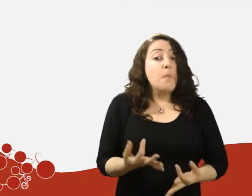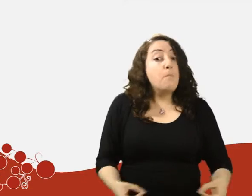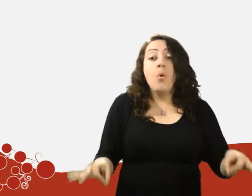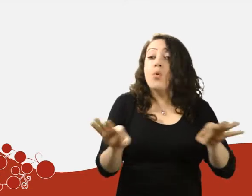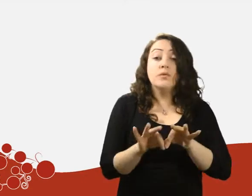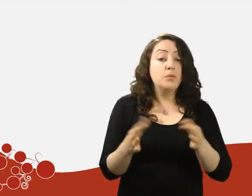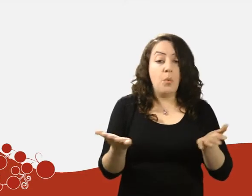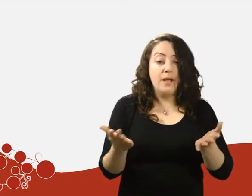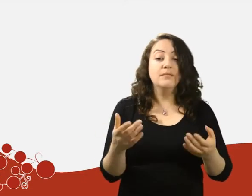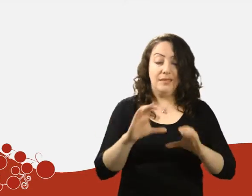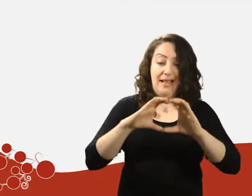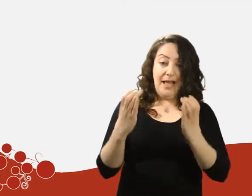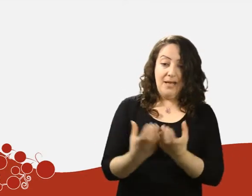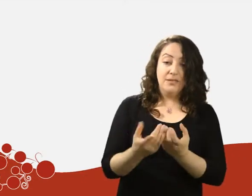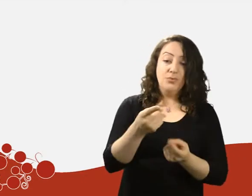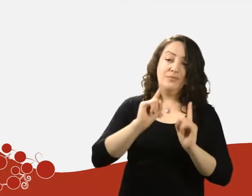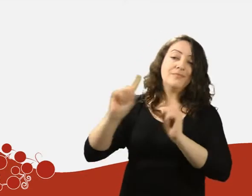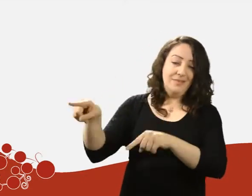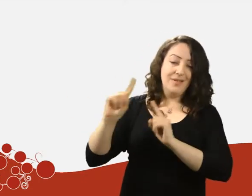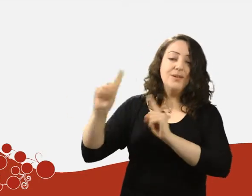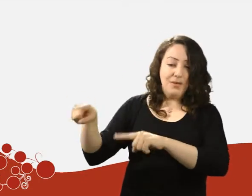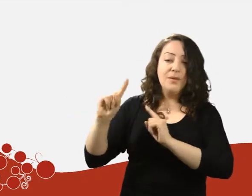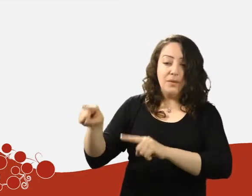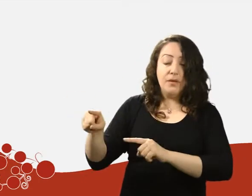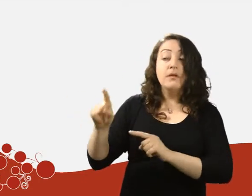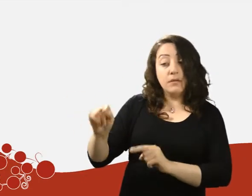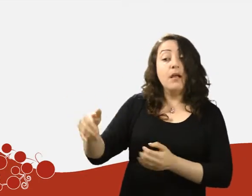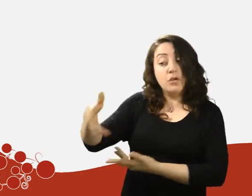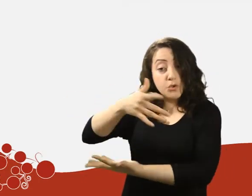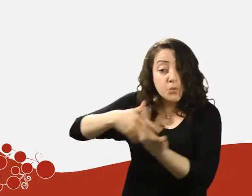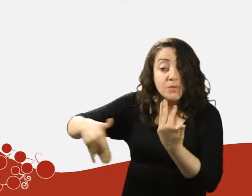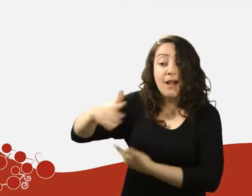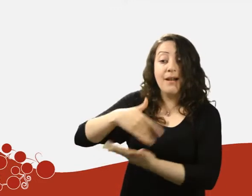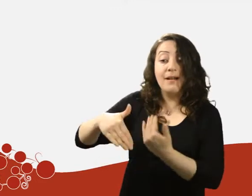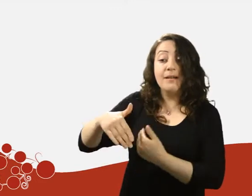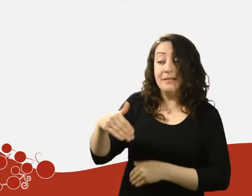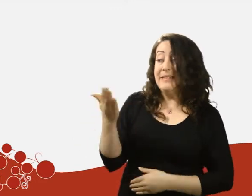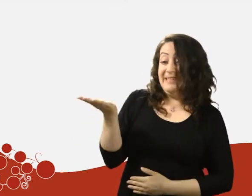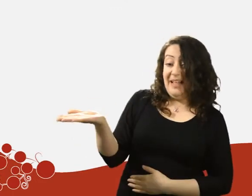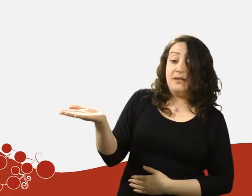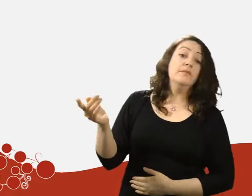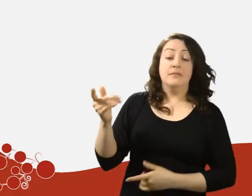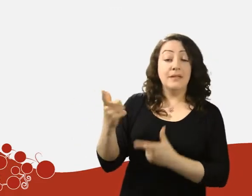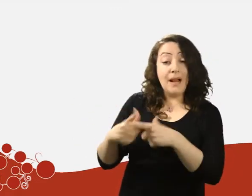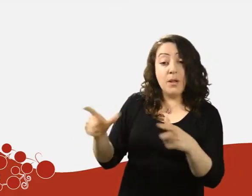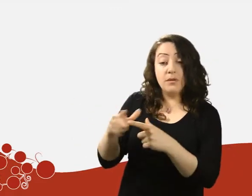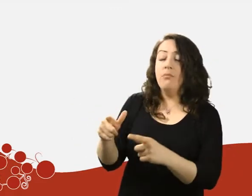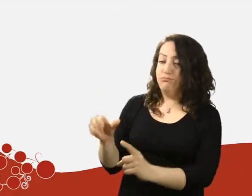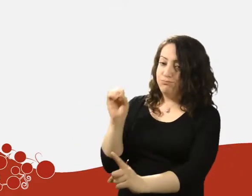This will take time, and you can pick it up best by attending classes regularly and by attending deaf social events. The more